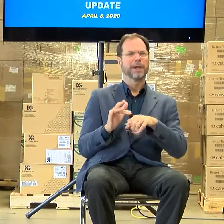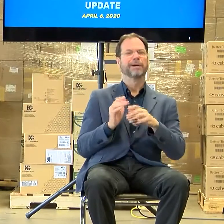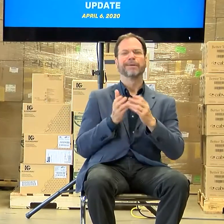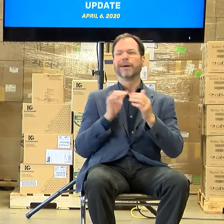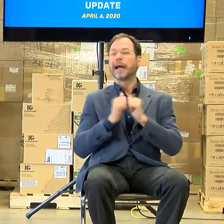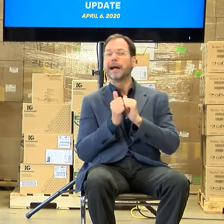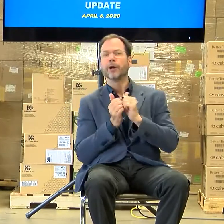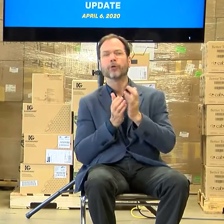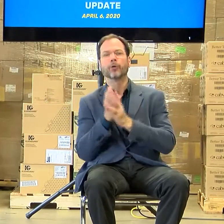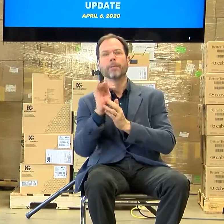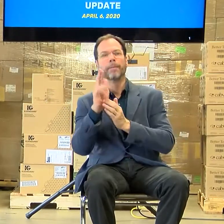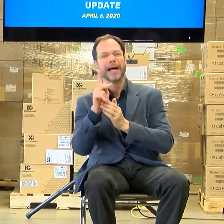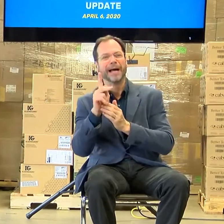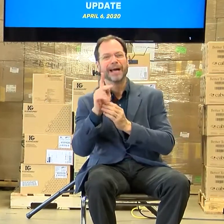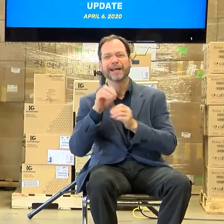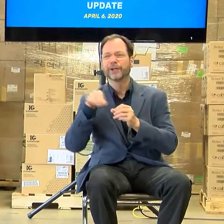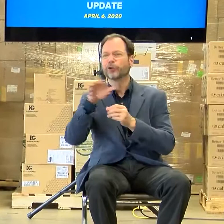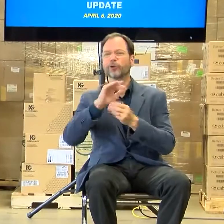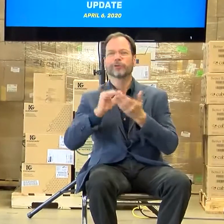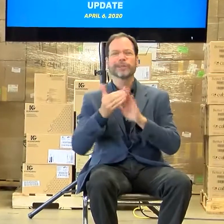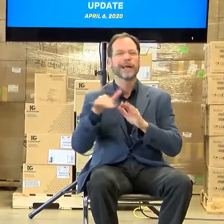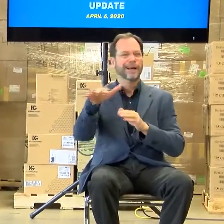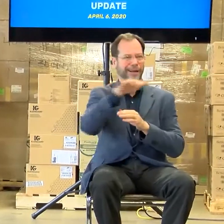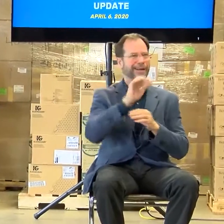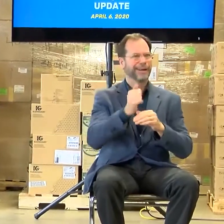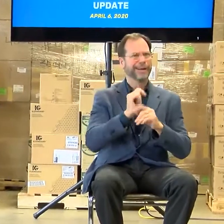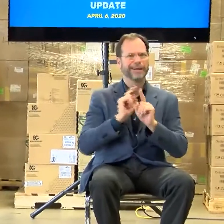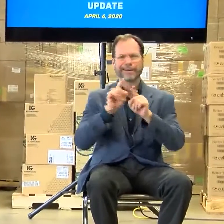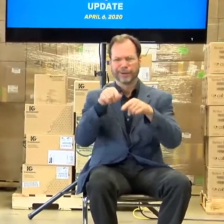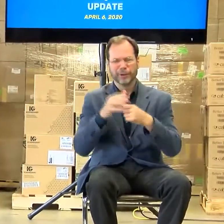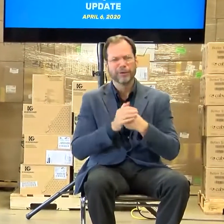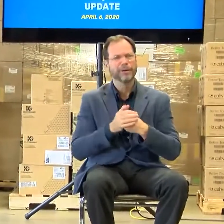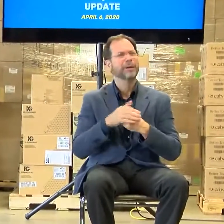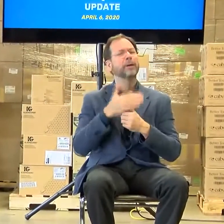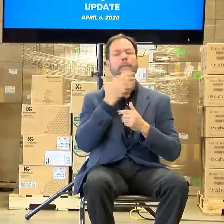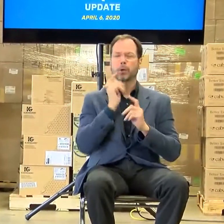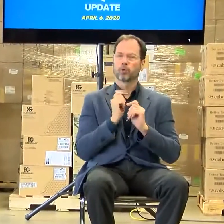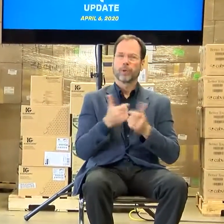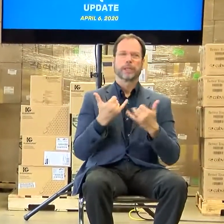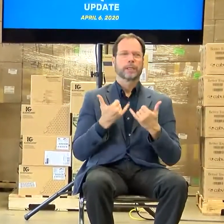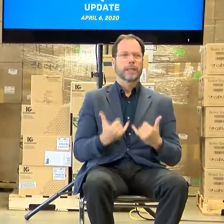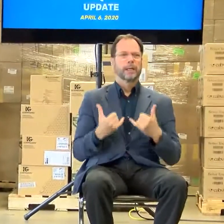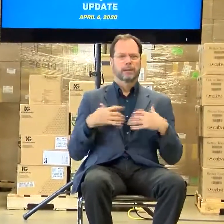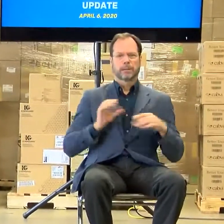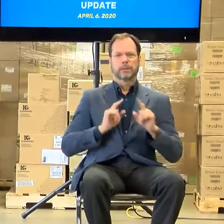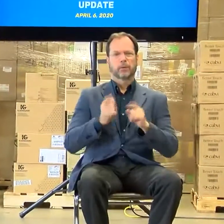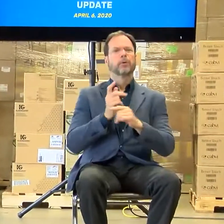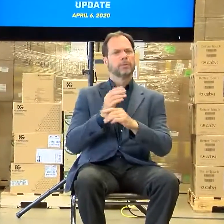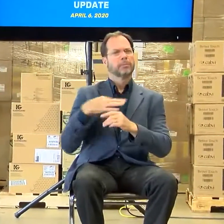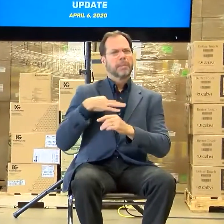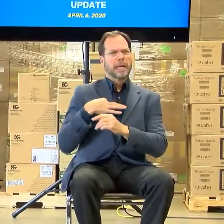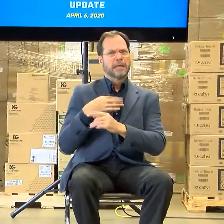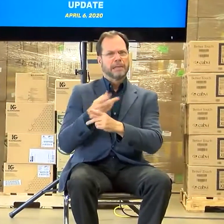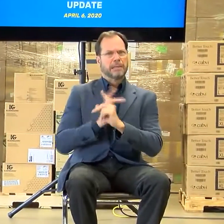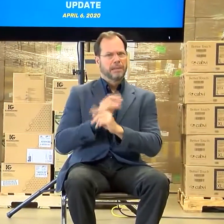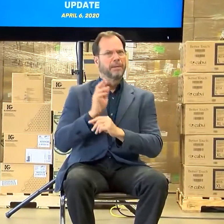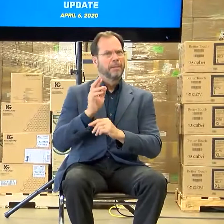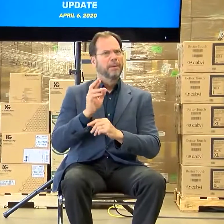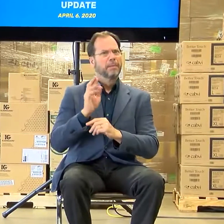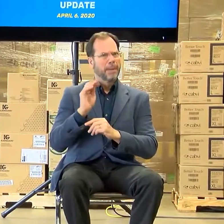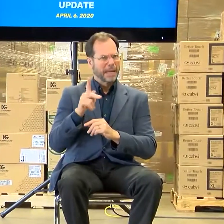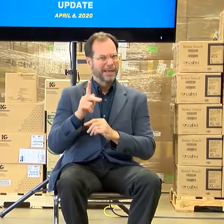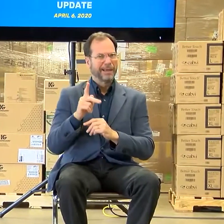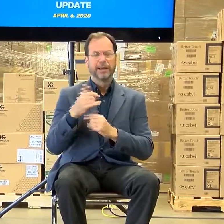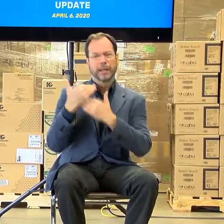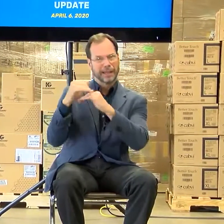banks in your community. It's important to go apply as quickly as possible because there is a certain amount